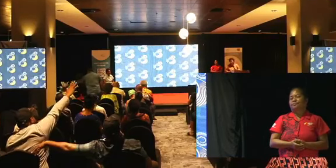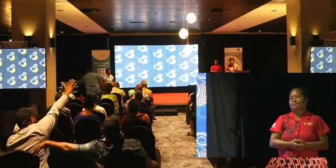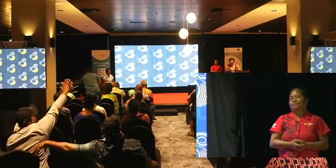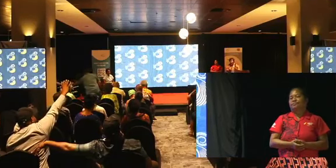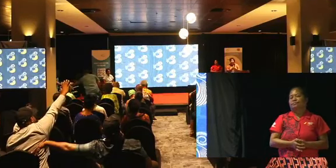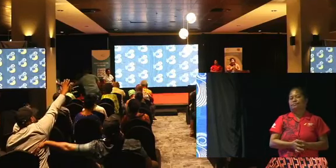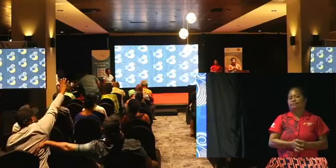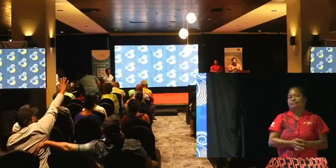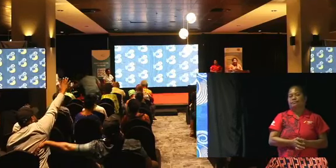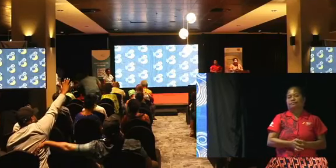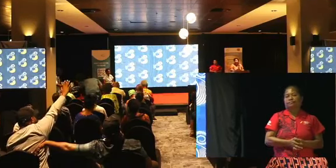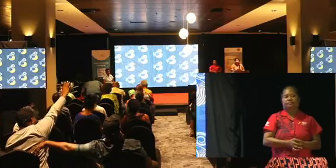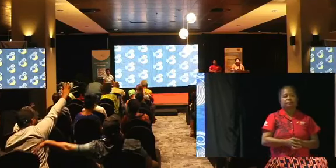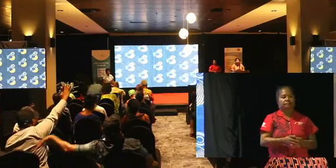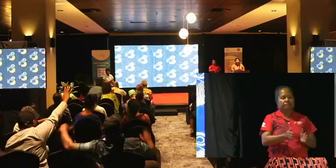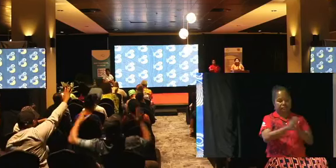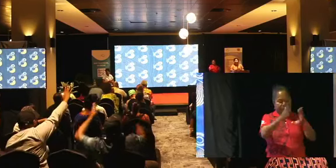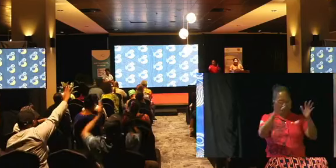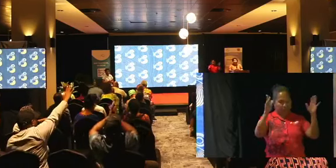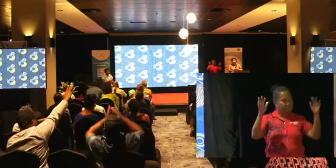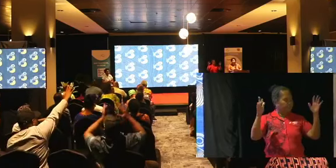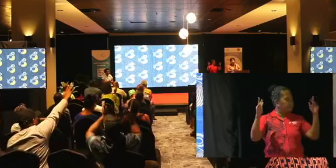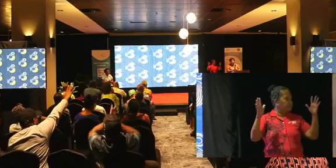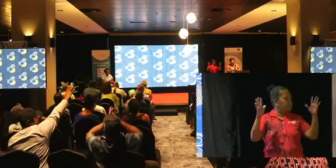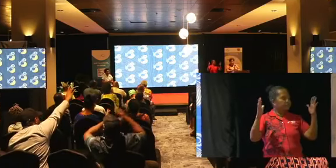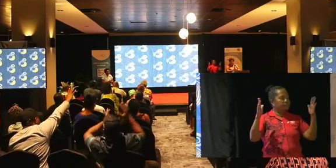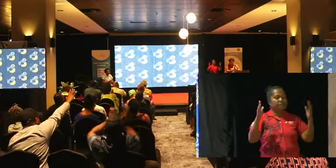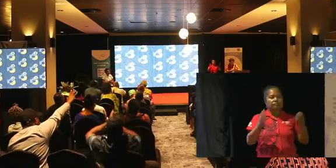Oh, give me a paiti mama.